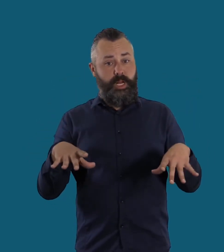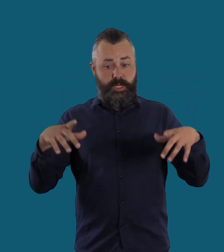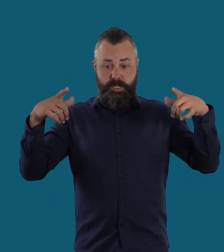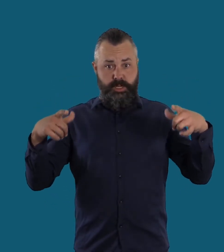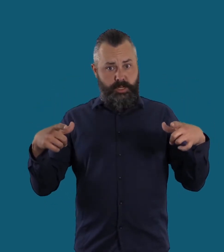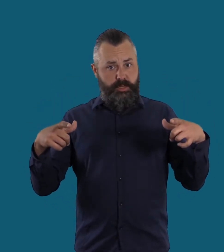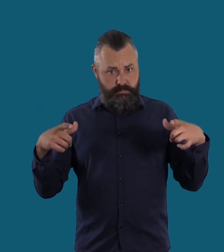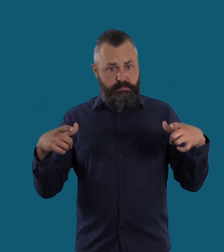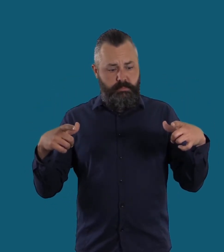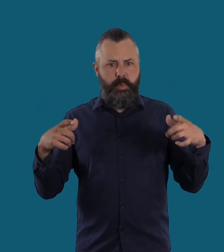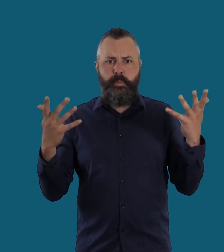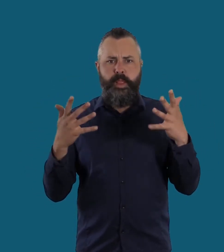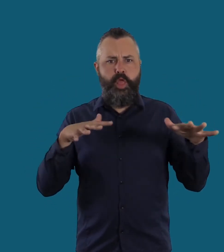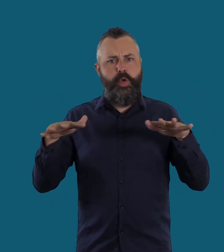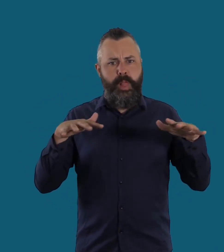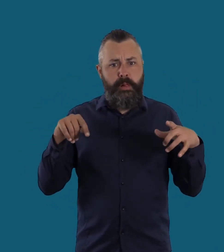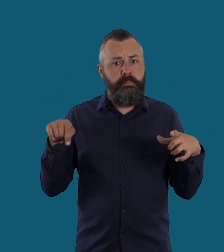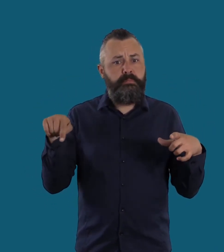Where do earthquakes occur in Australia?